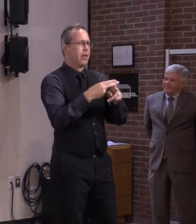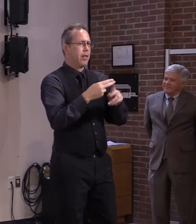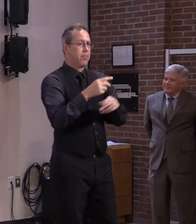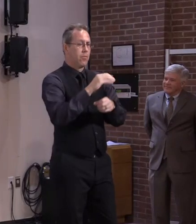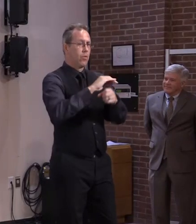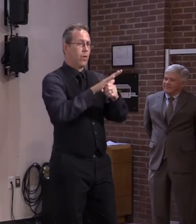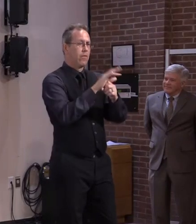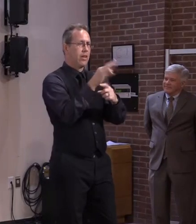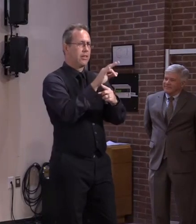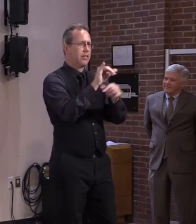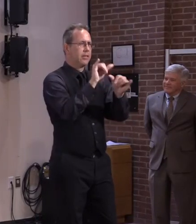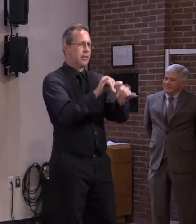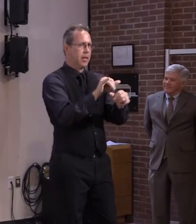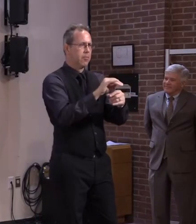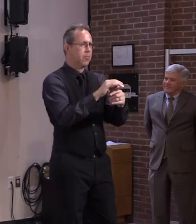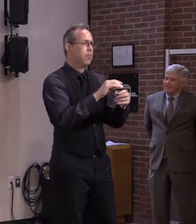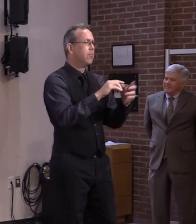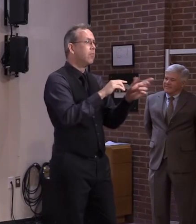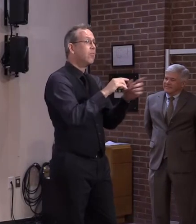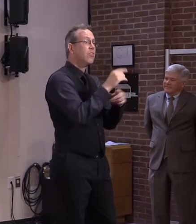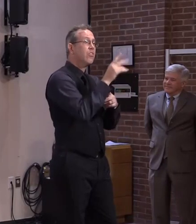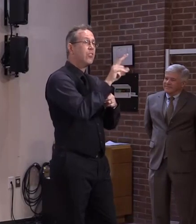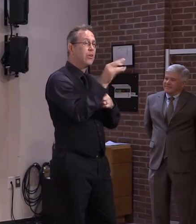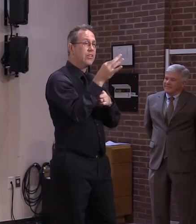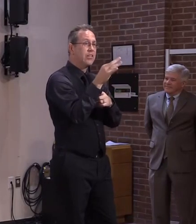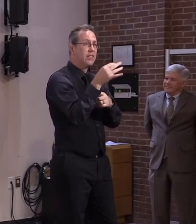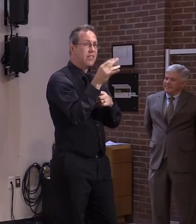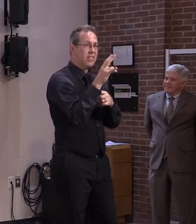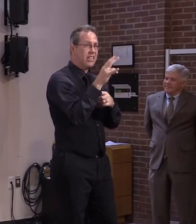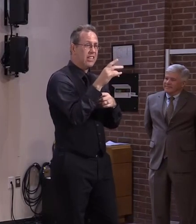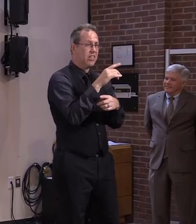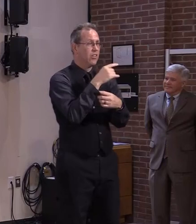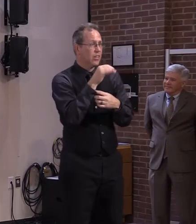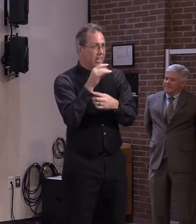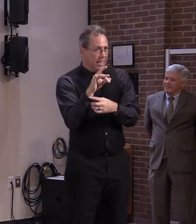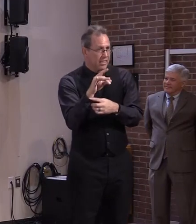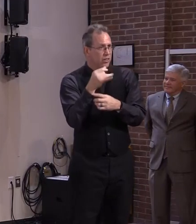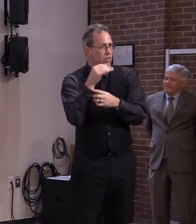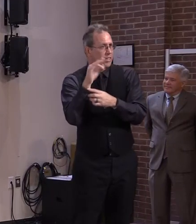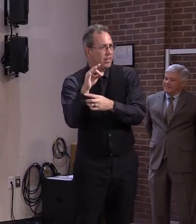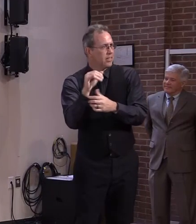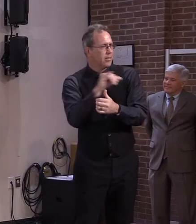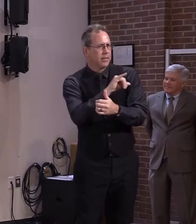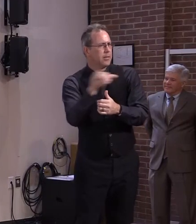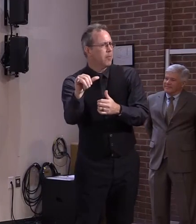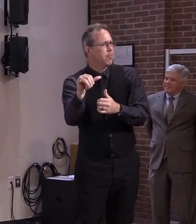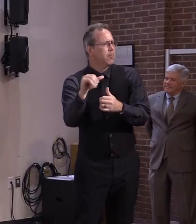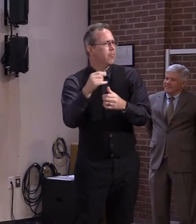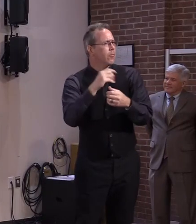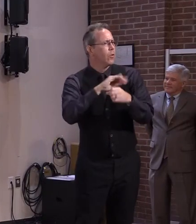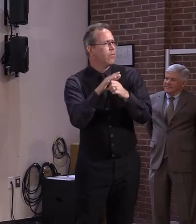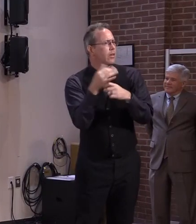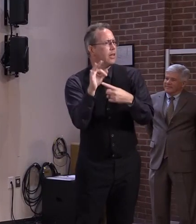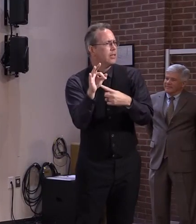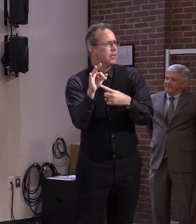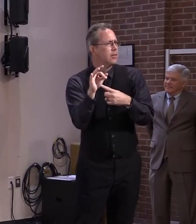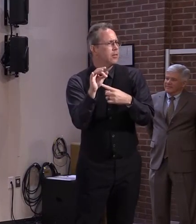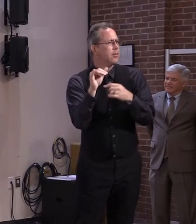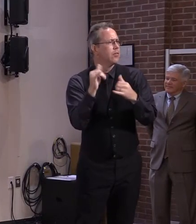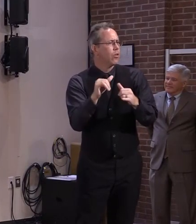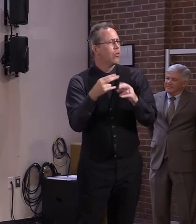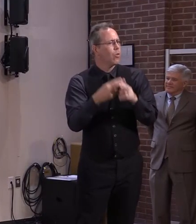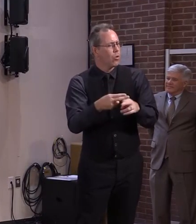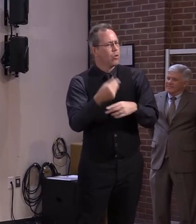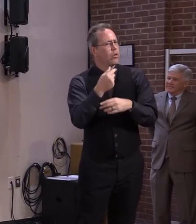just going to go out on a limb here and say that if the experts across the country, across the